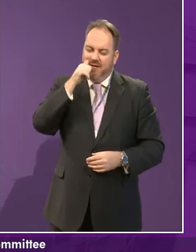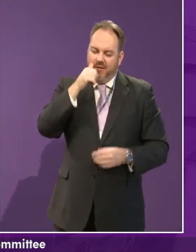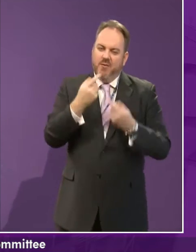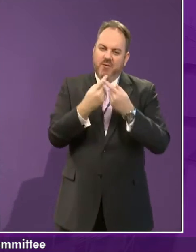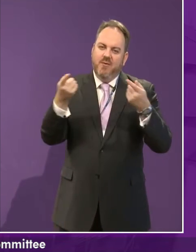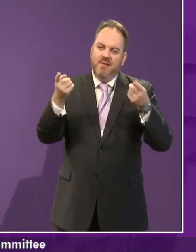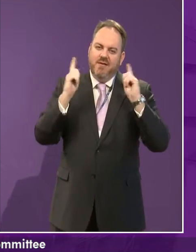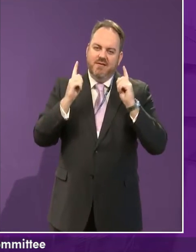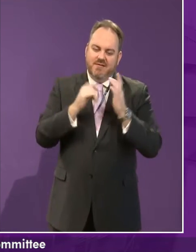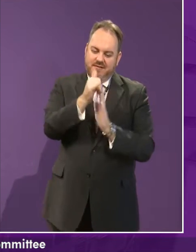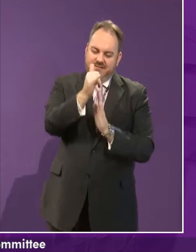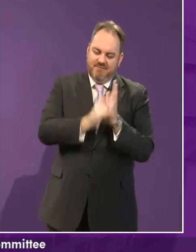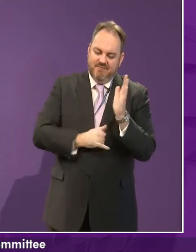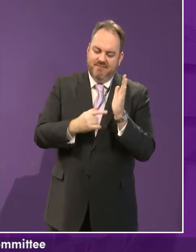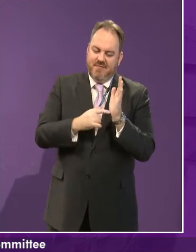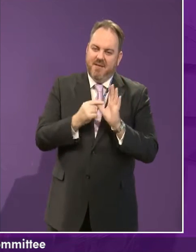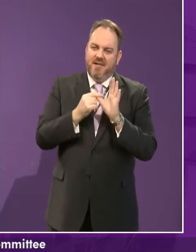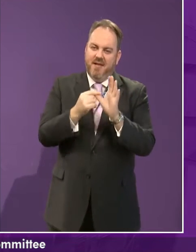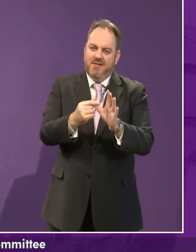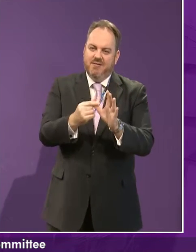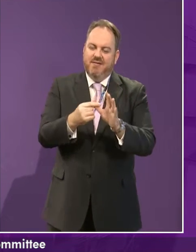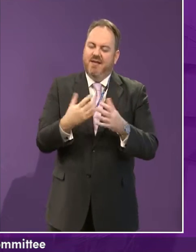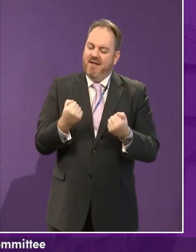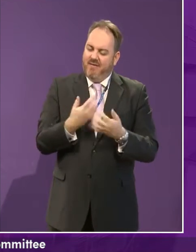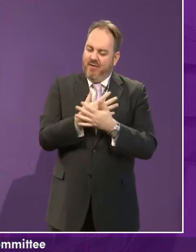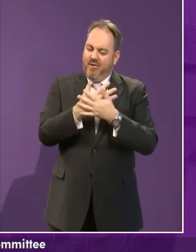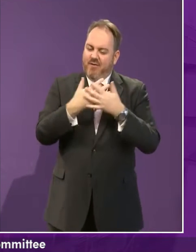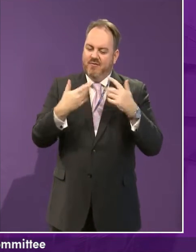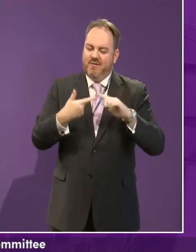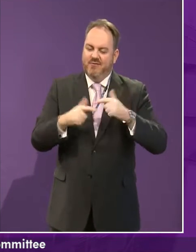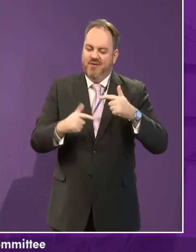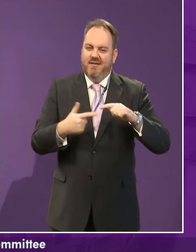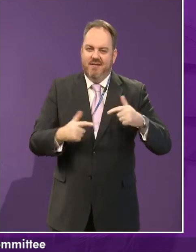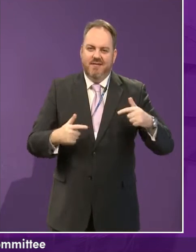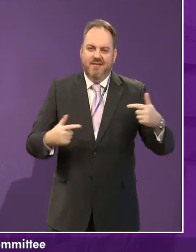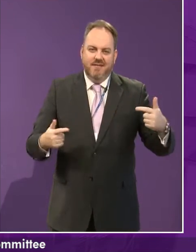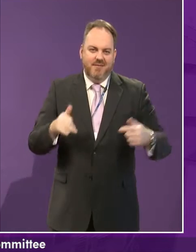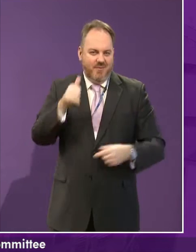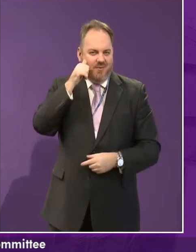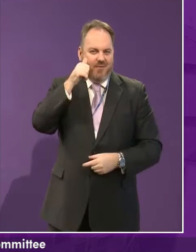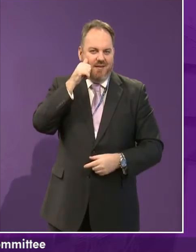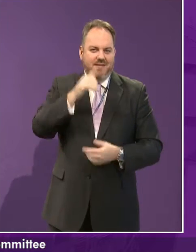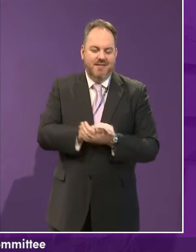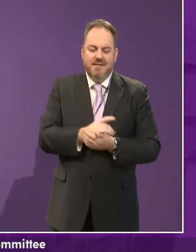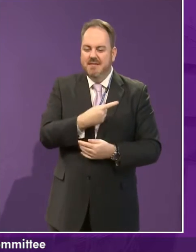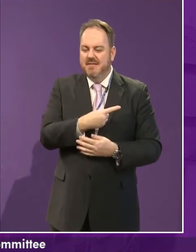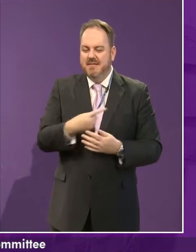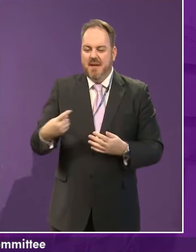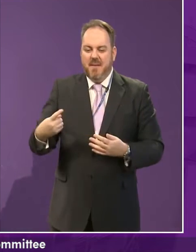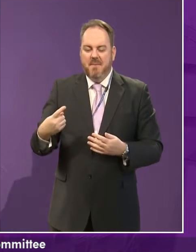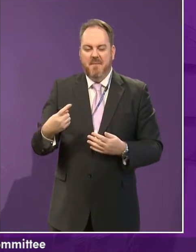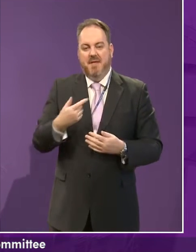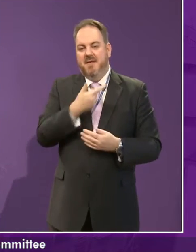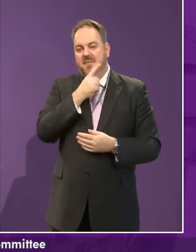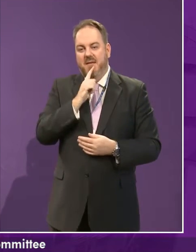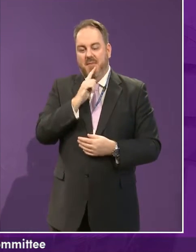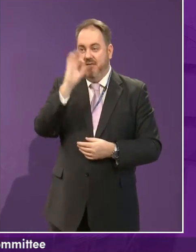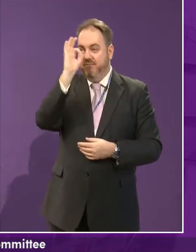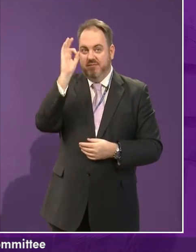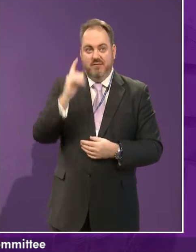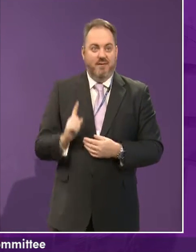used that is commonplace in universities and the application procedure, which is not necessarily understood by those